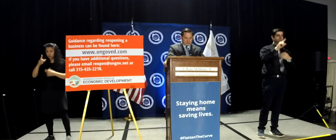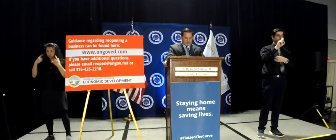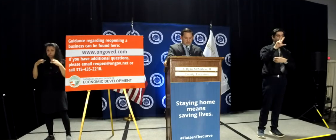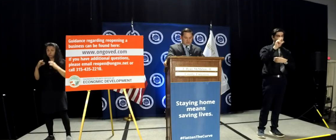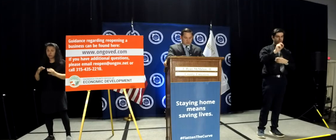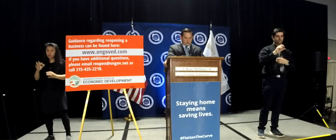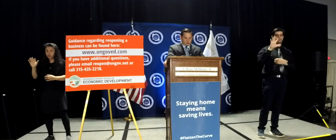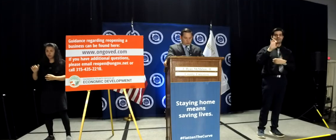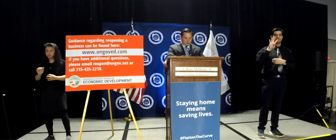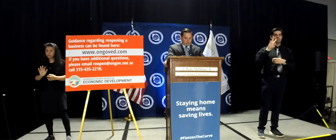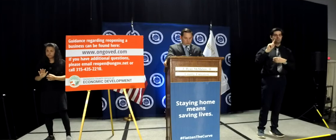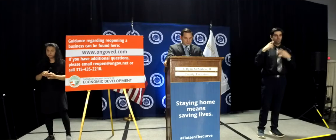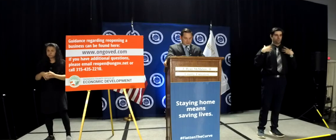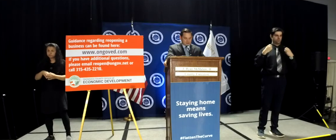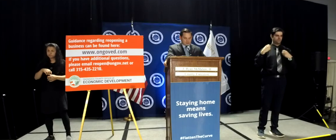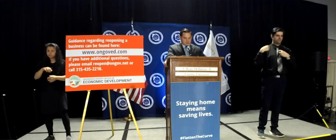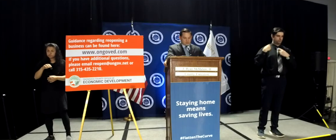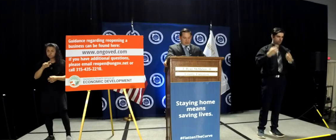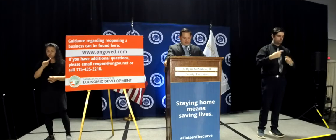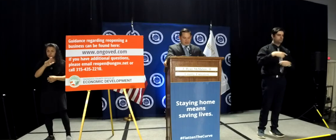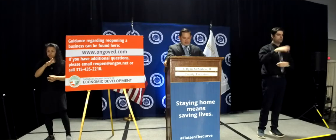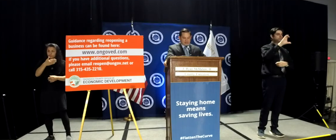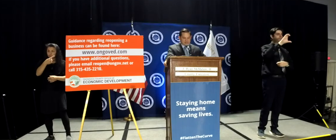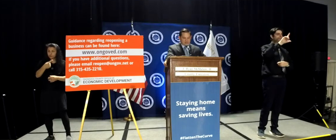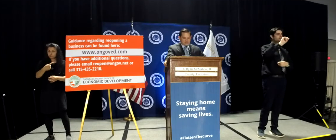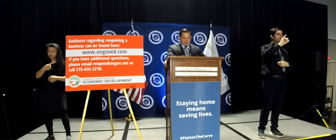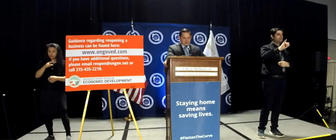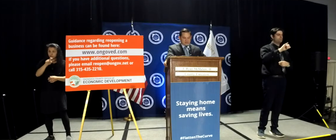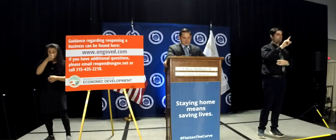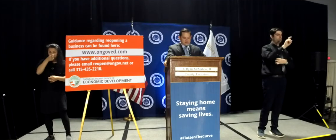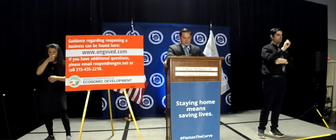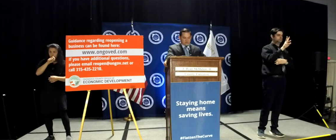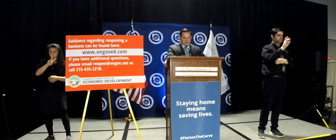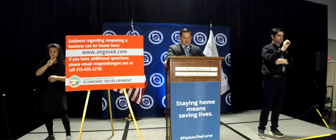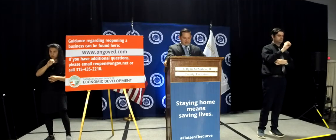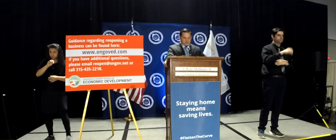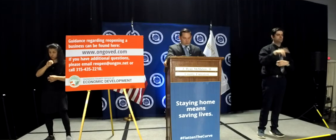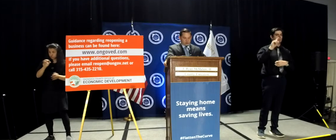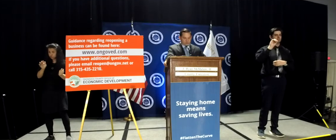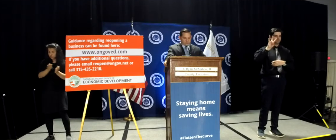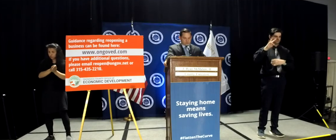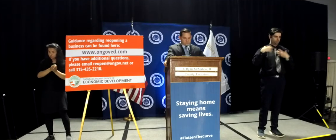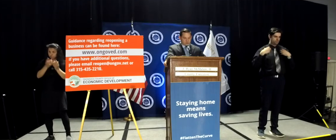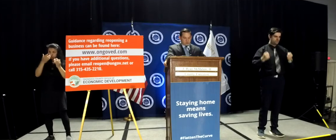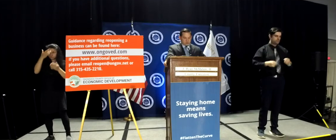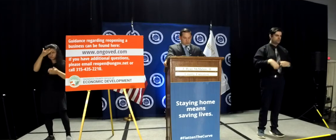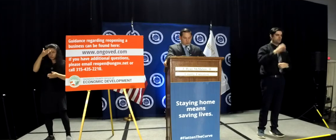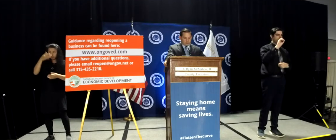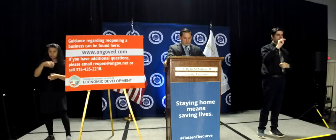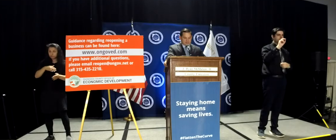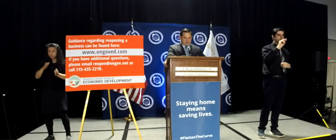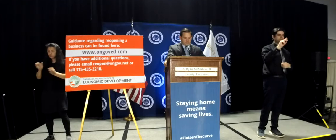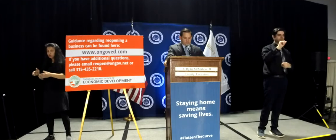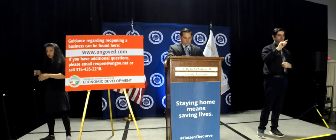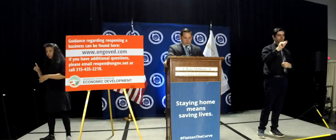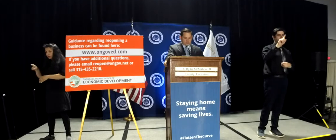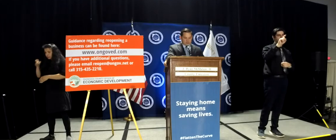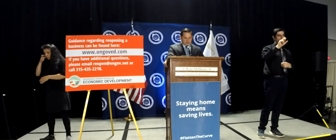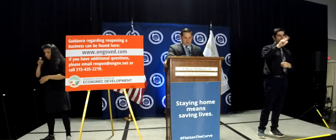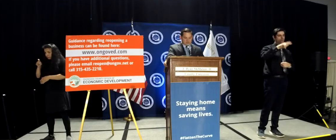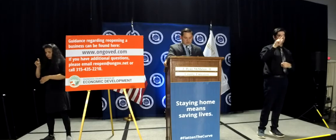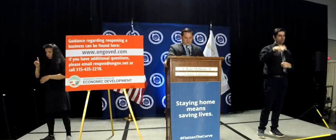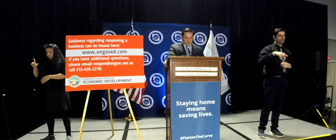106 cases, 30 recoveries. Salina, 87 cases and 57 recoveries. DeWitt,